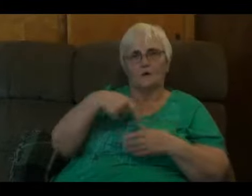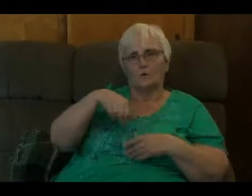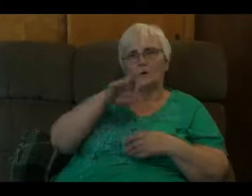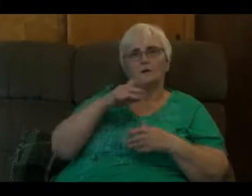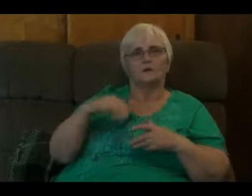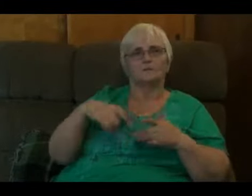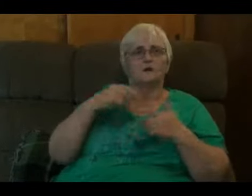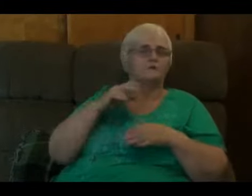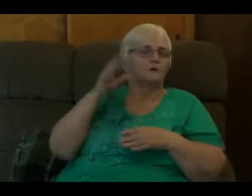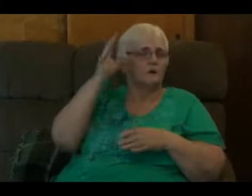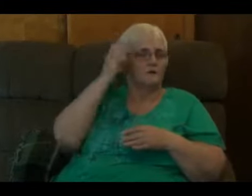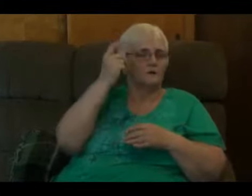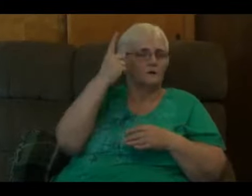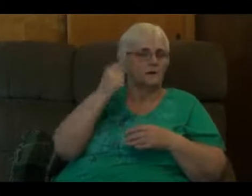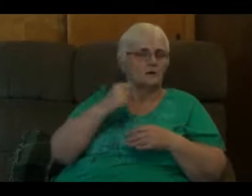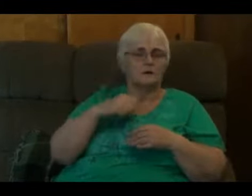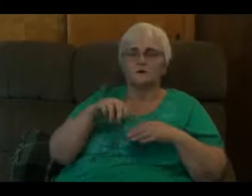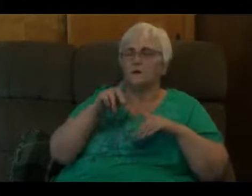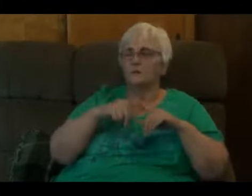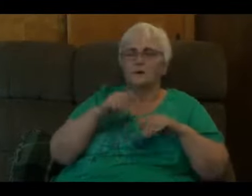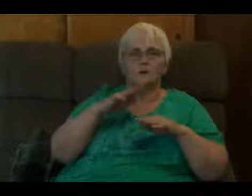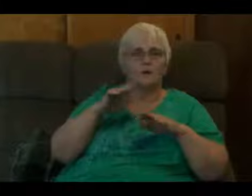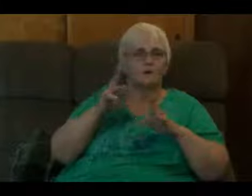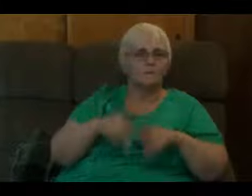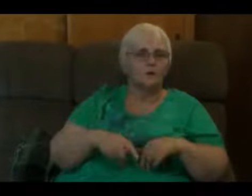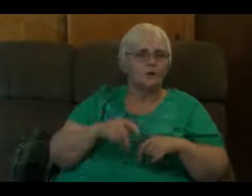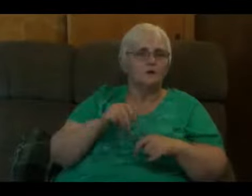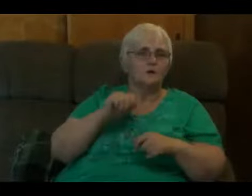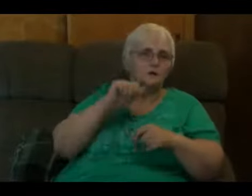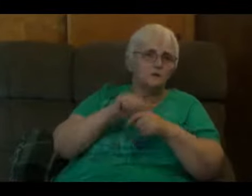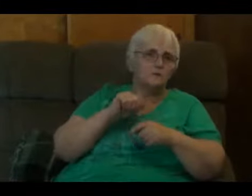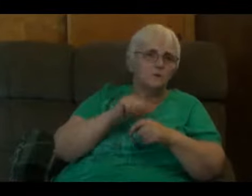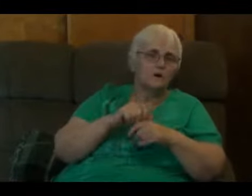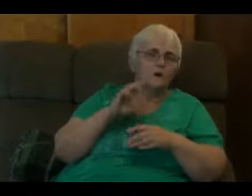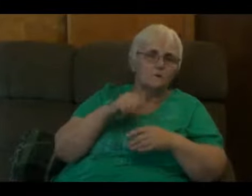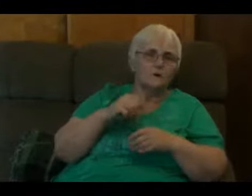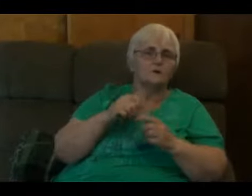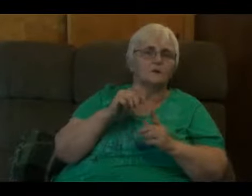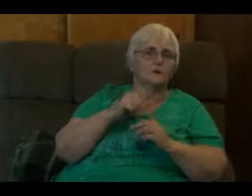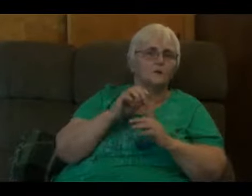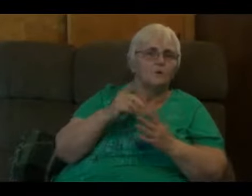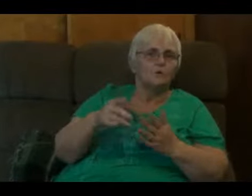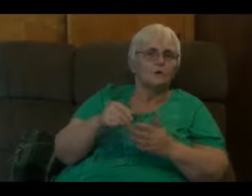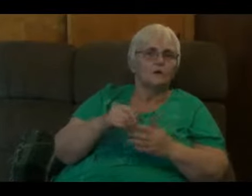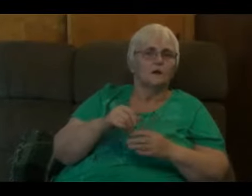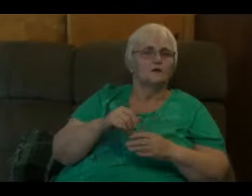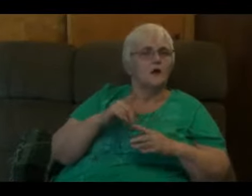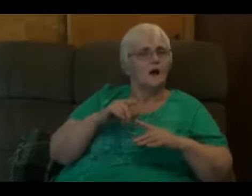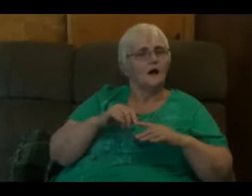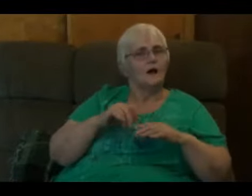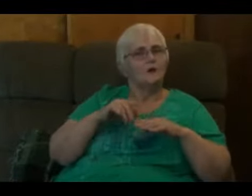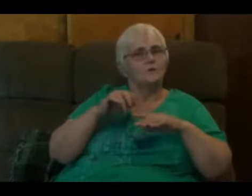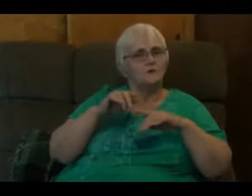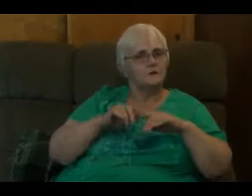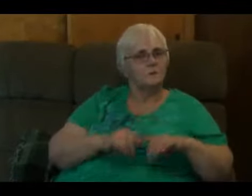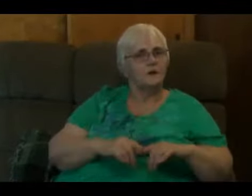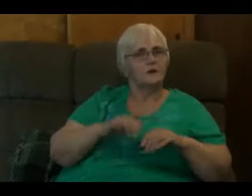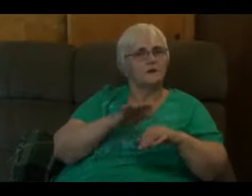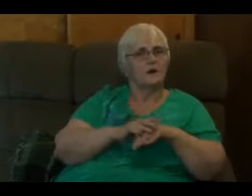human life does not depend upon the person's functional abilities or independent viability, but is assured because of the image of God